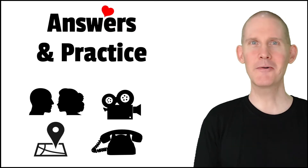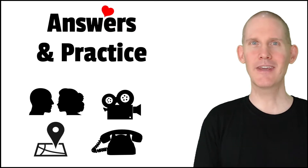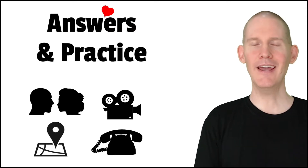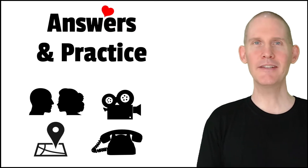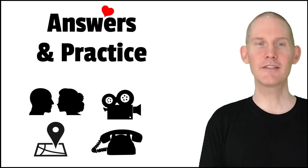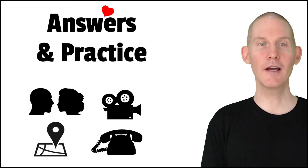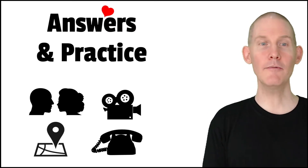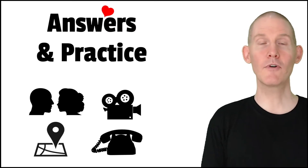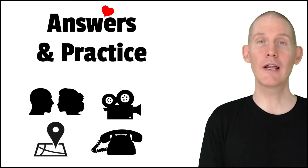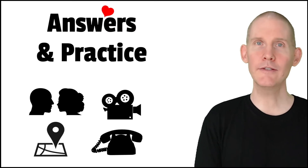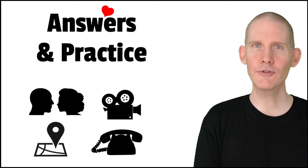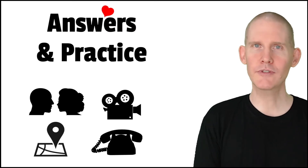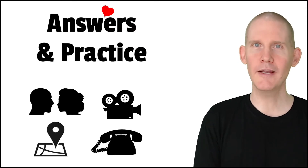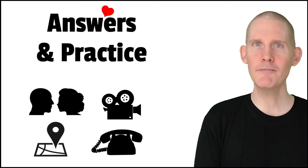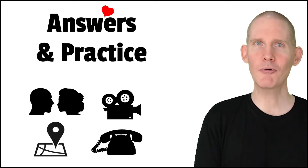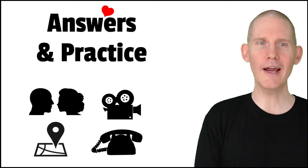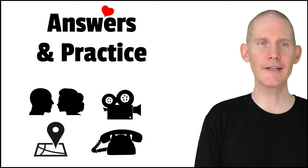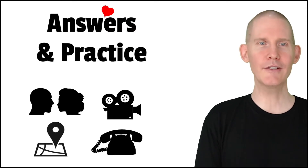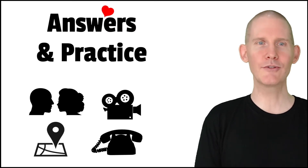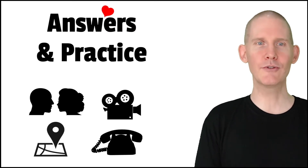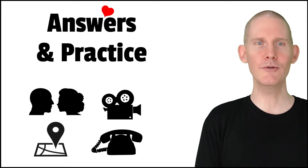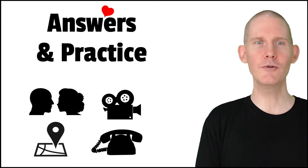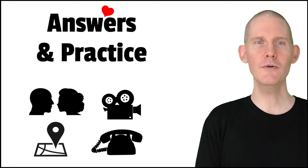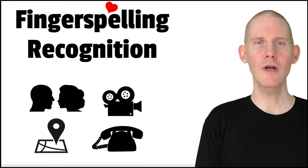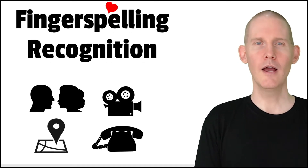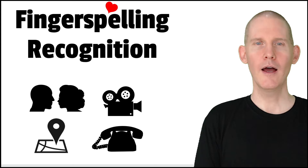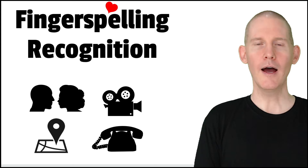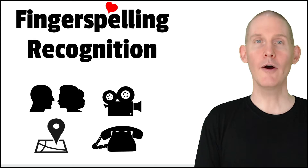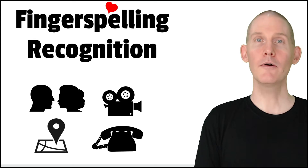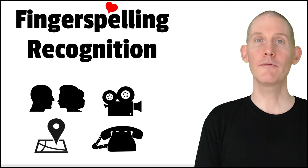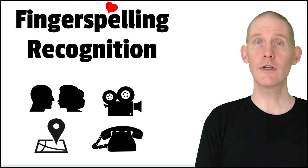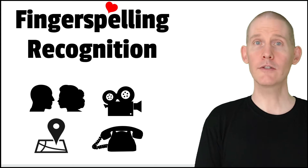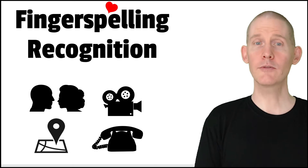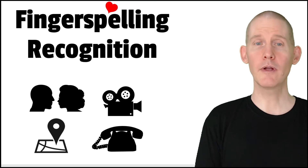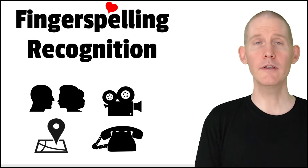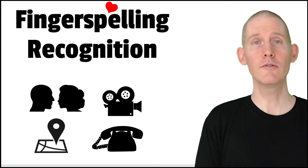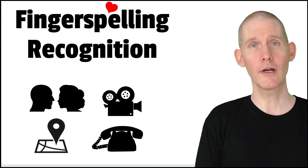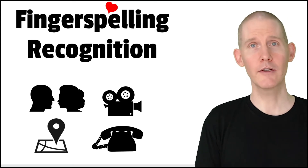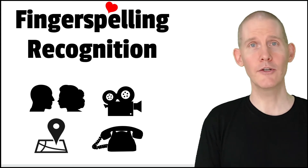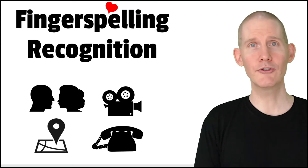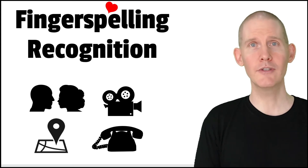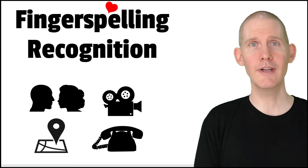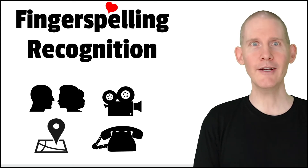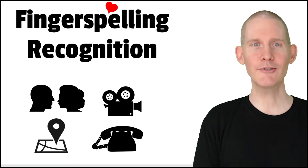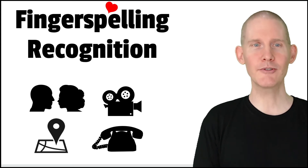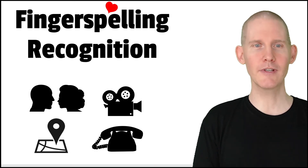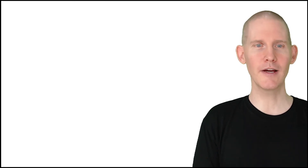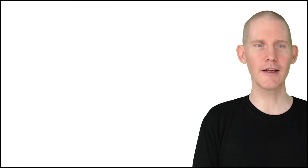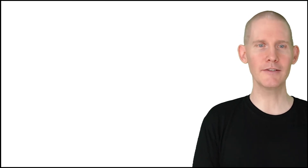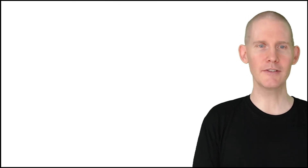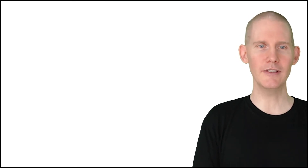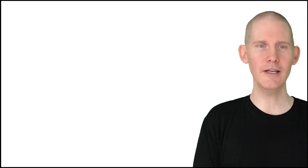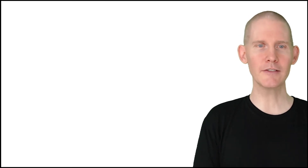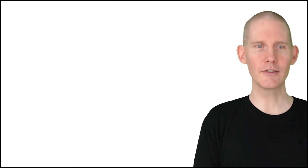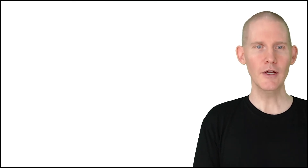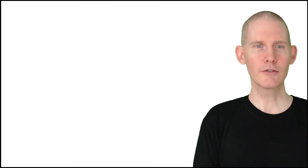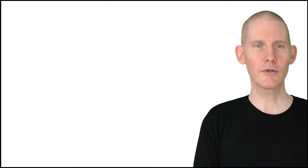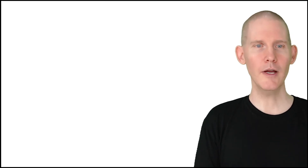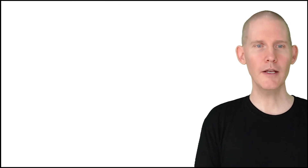Okay, it's time for answers and practice to our fingerspelling recognition exercise. Yes, so I had